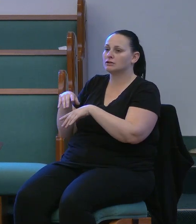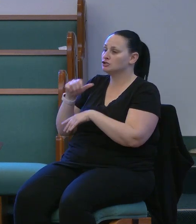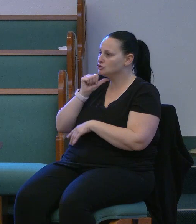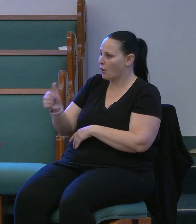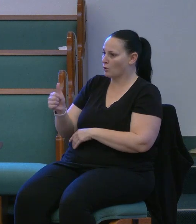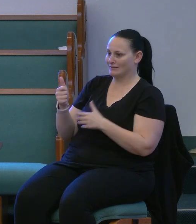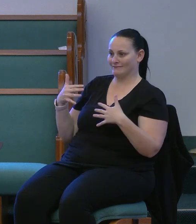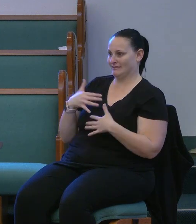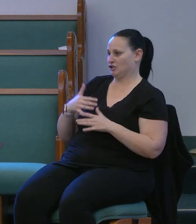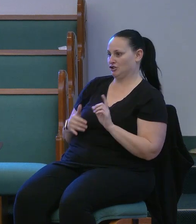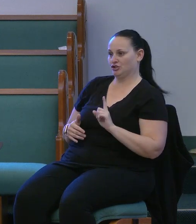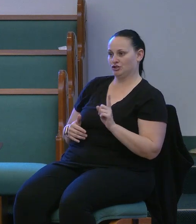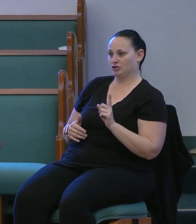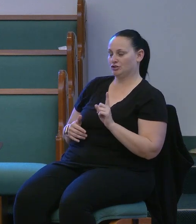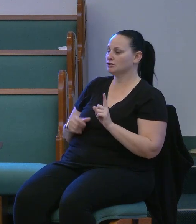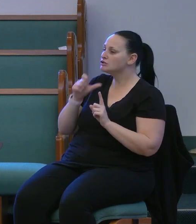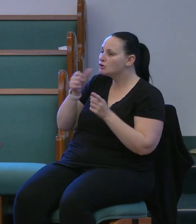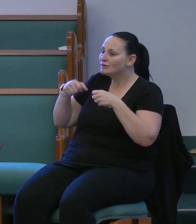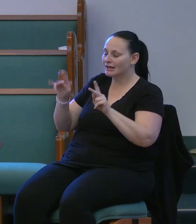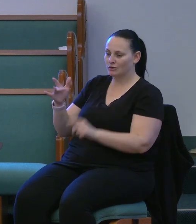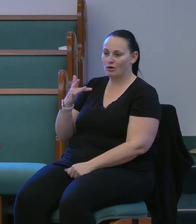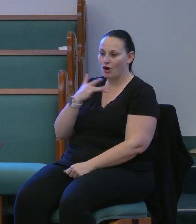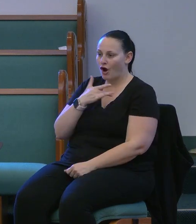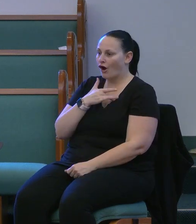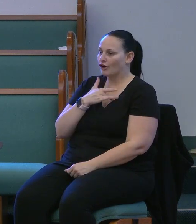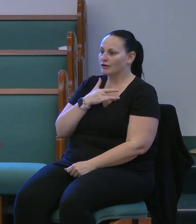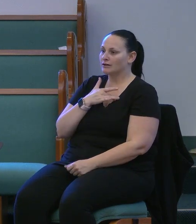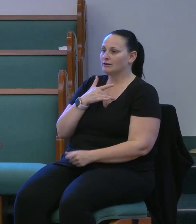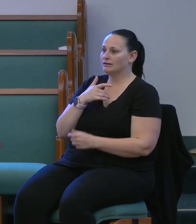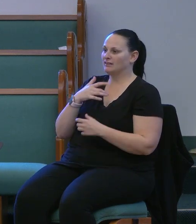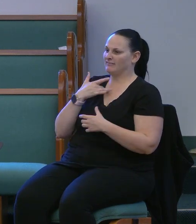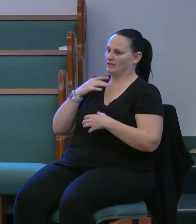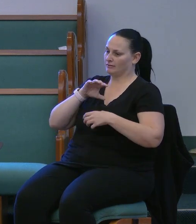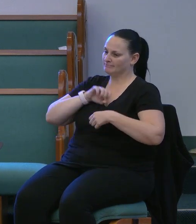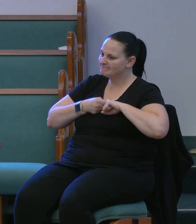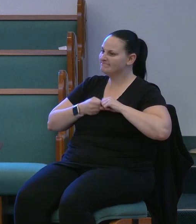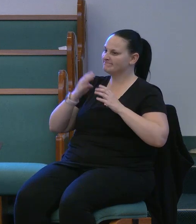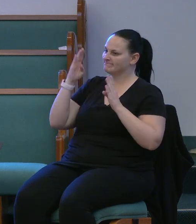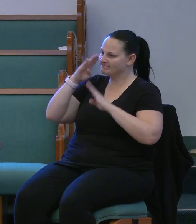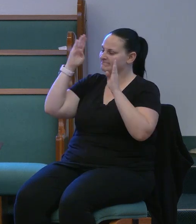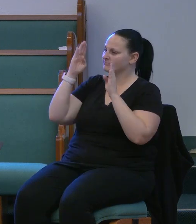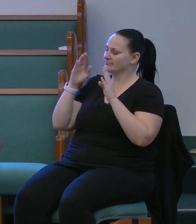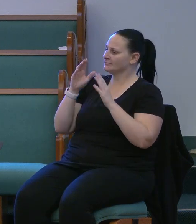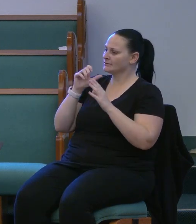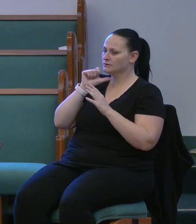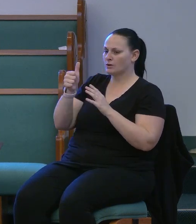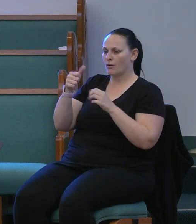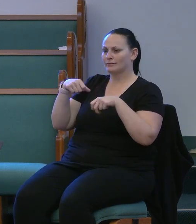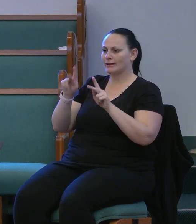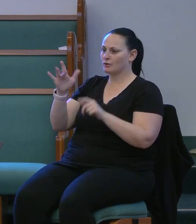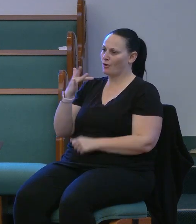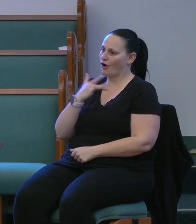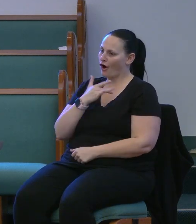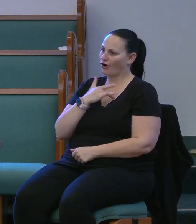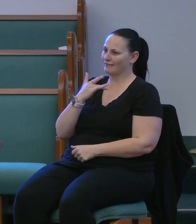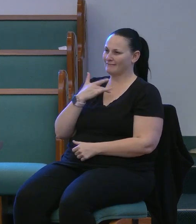Don't fear. Do not let your heart be troubled. Do not let your heart